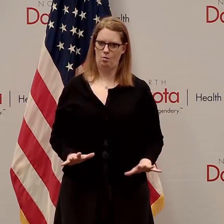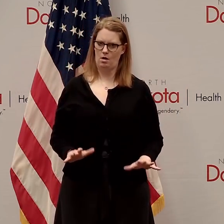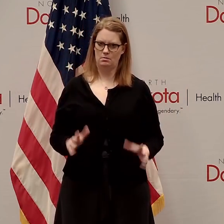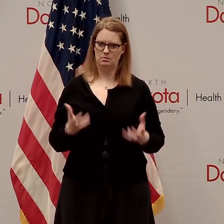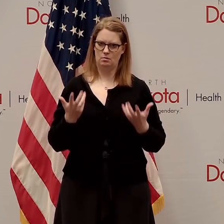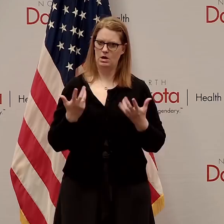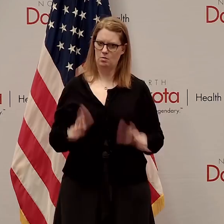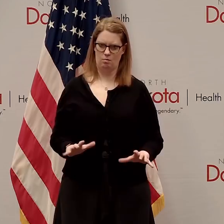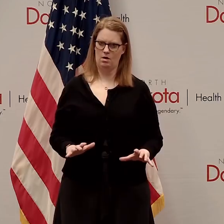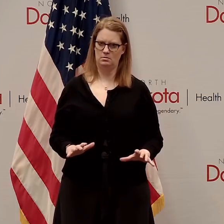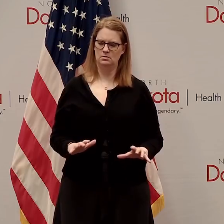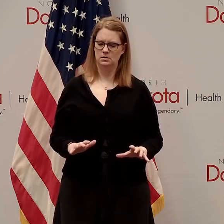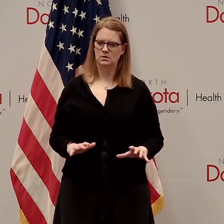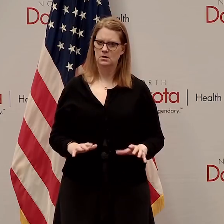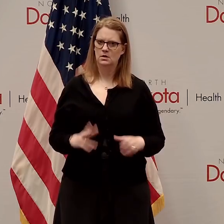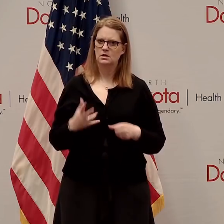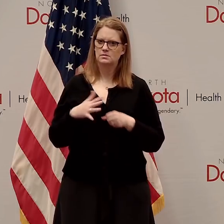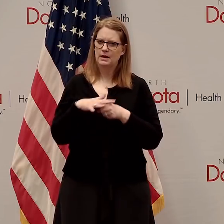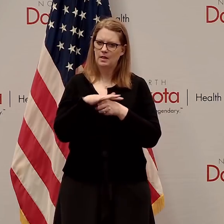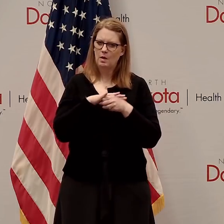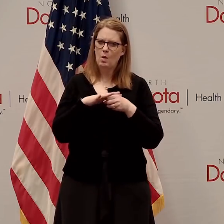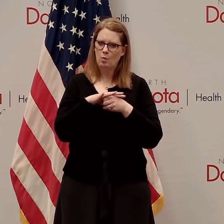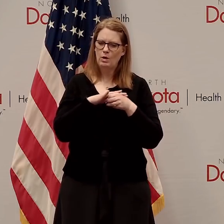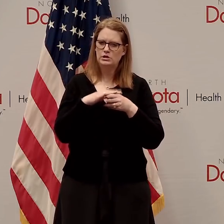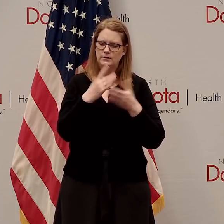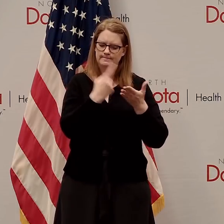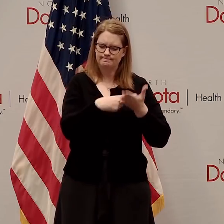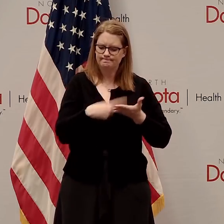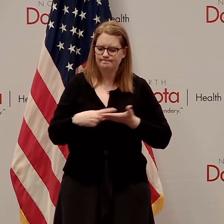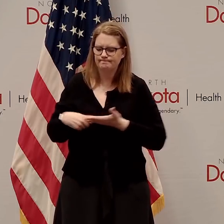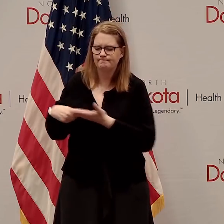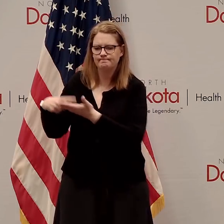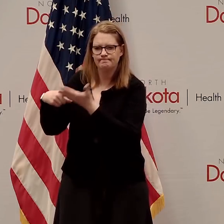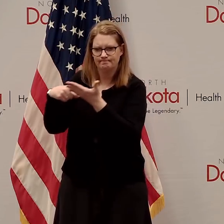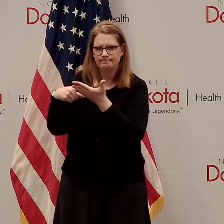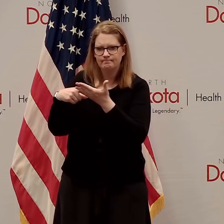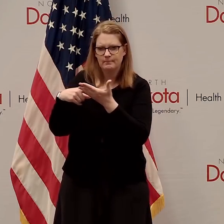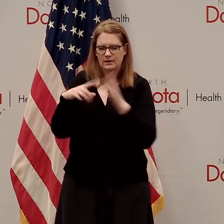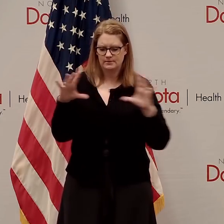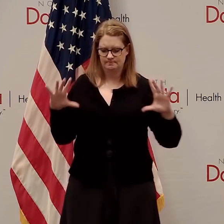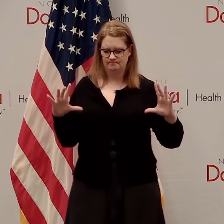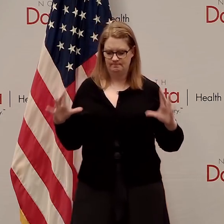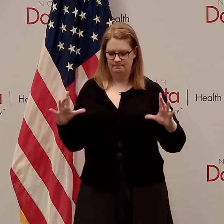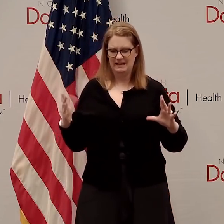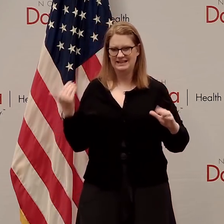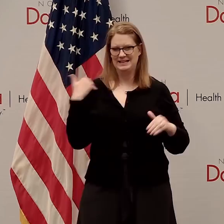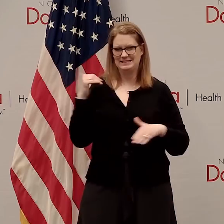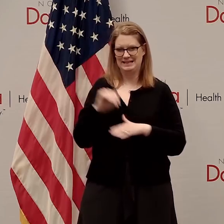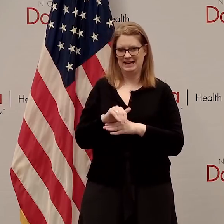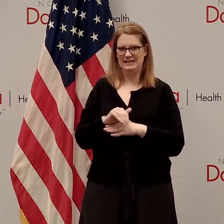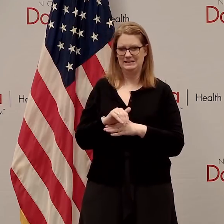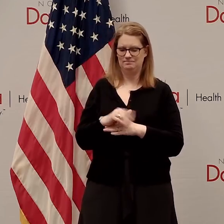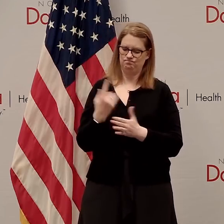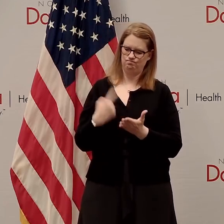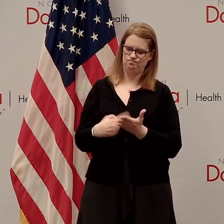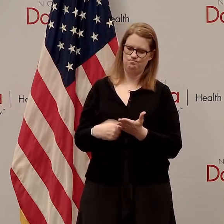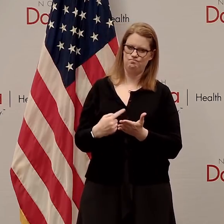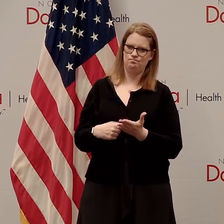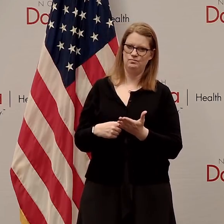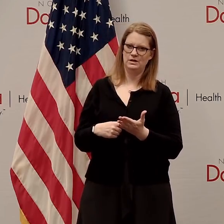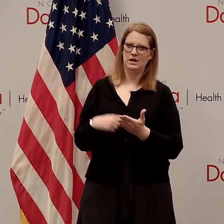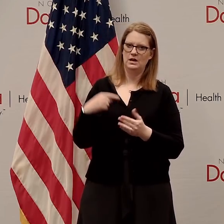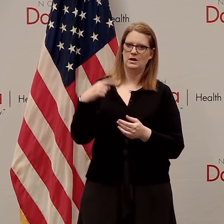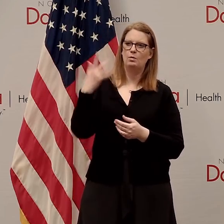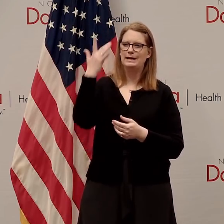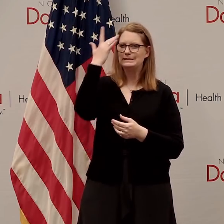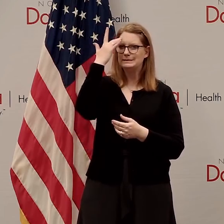effort, and we've had conversations with all of our neighbors about that, and with this group last night about how we can smartly